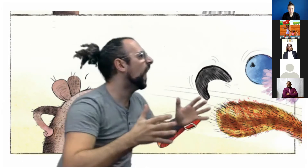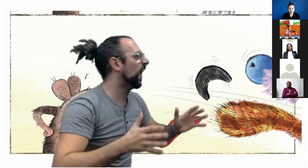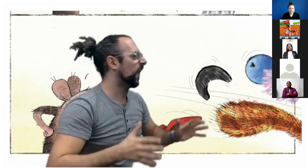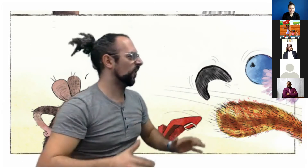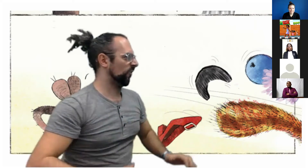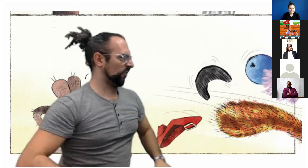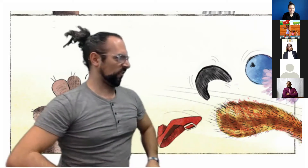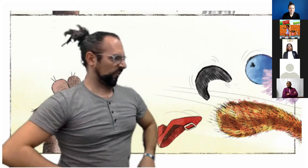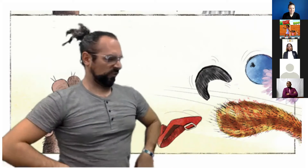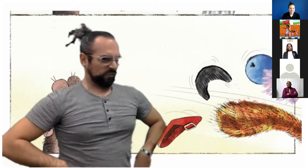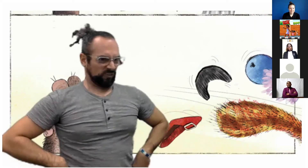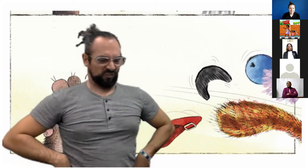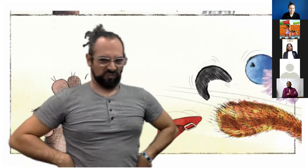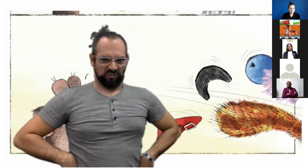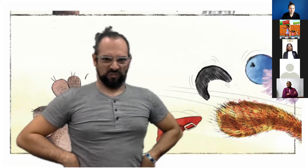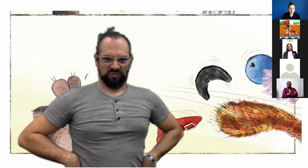Chipmunk took my nut.